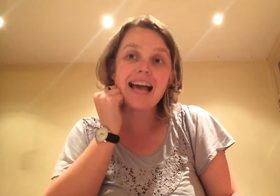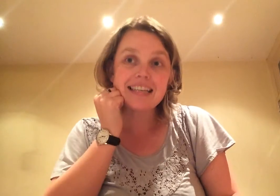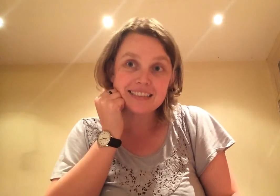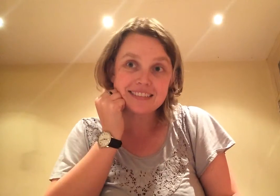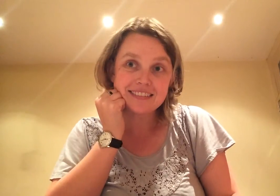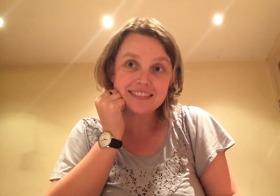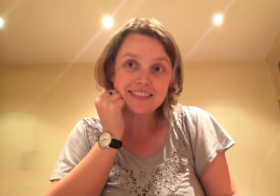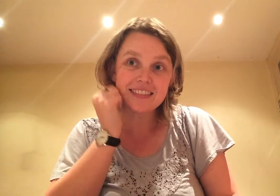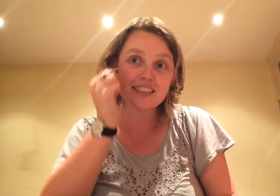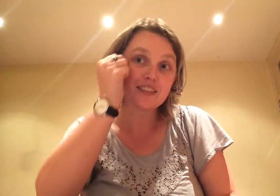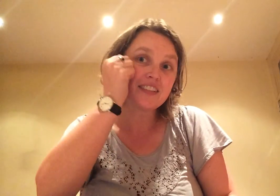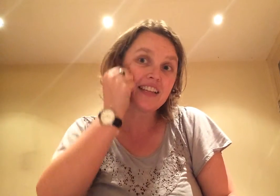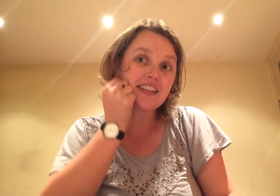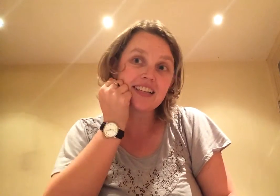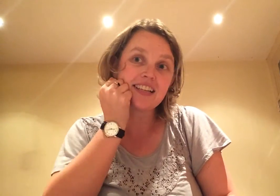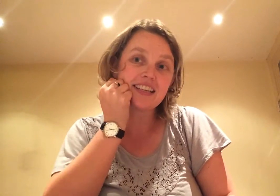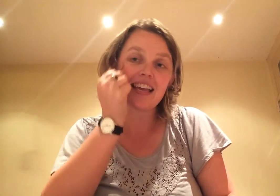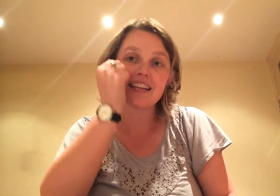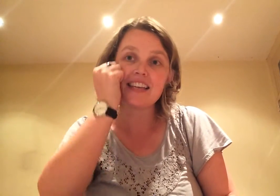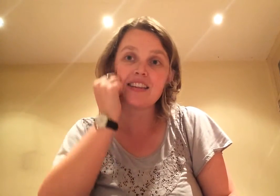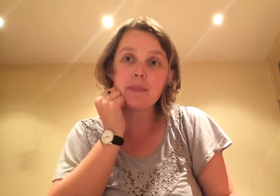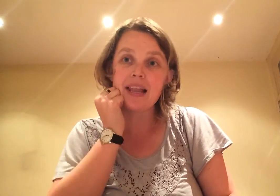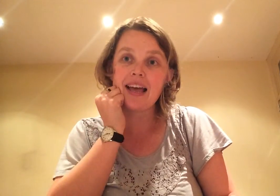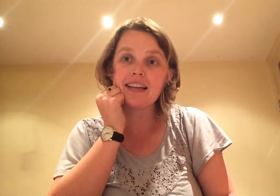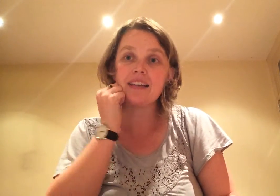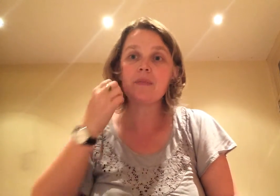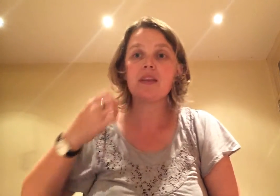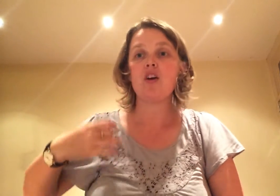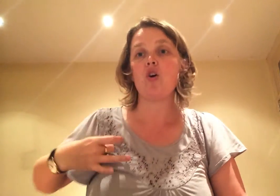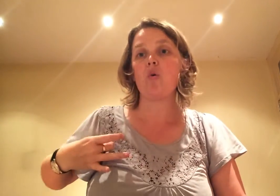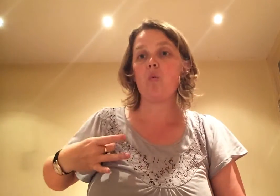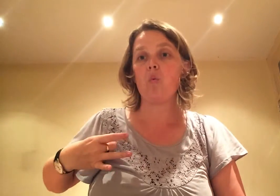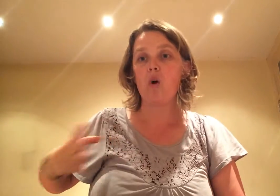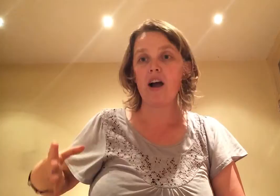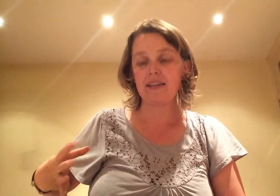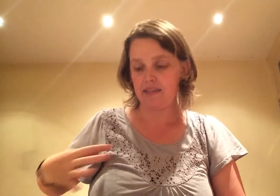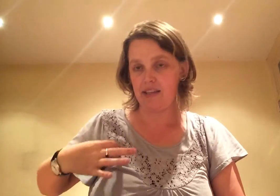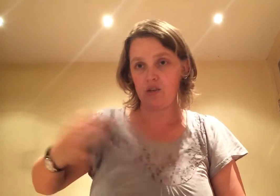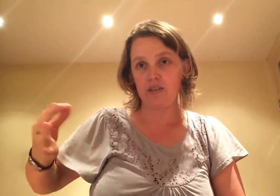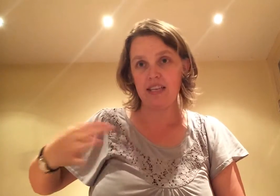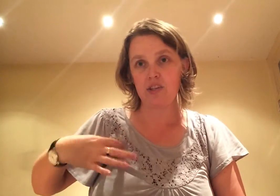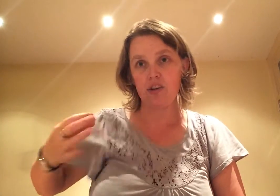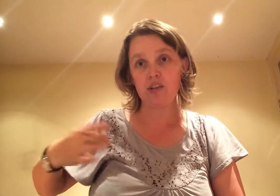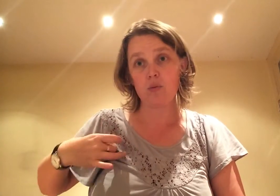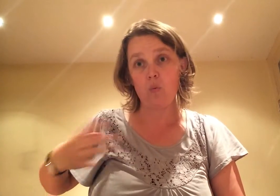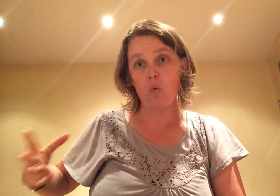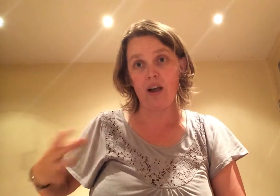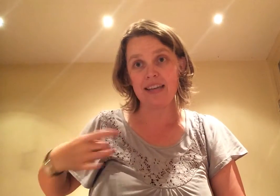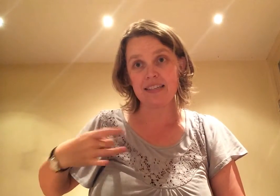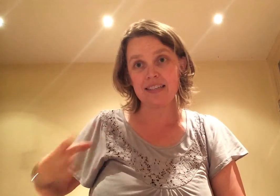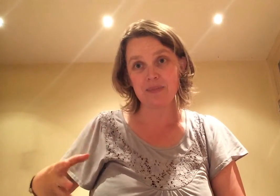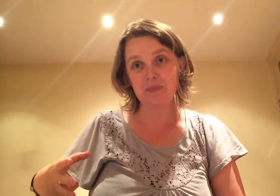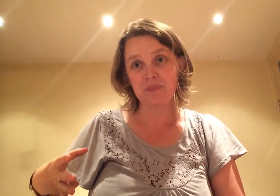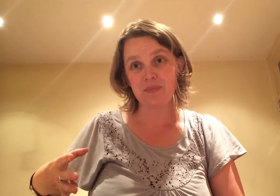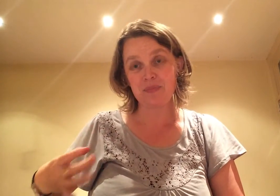black, down there, like a hand down there, black. White, it's like your t-shirt, white.